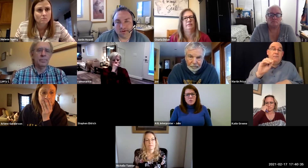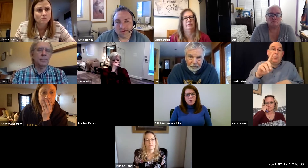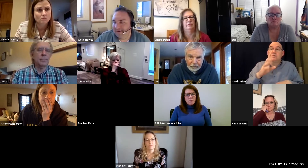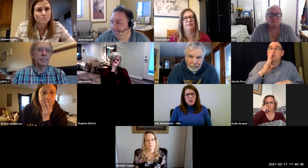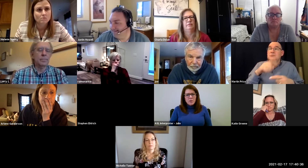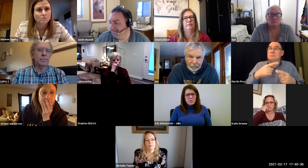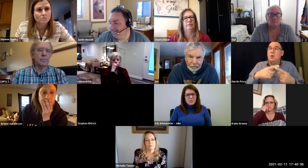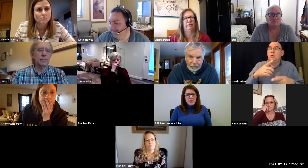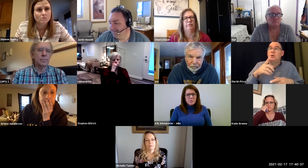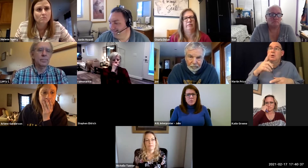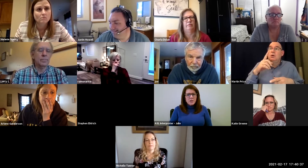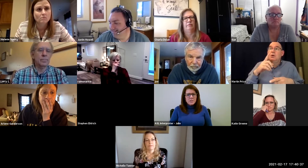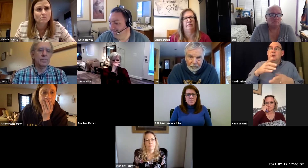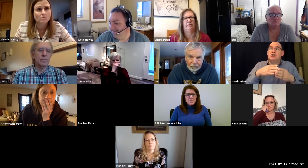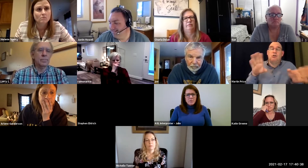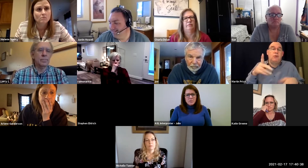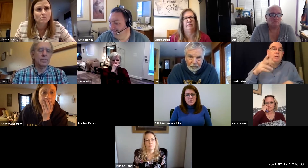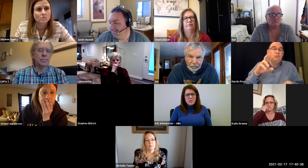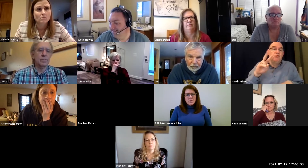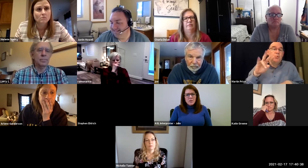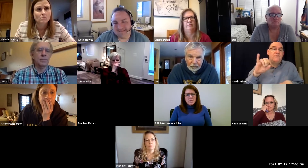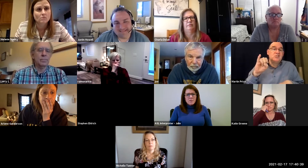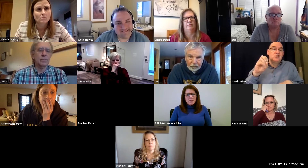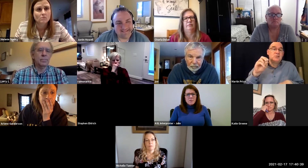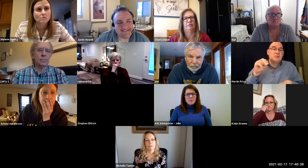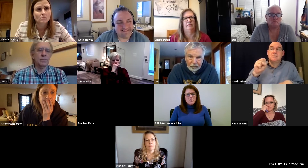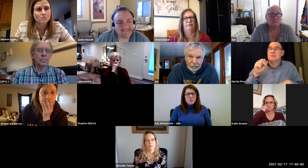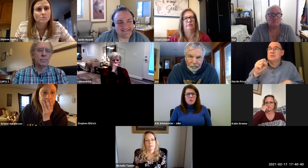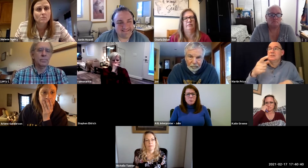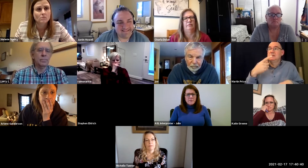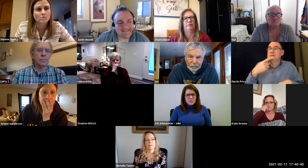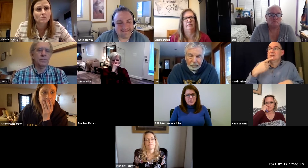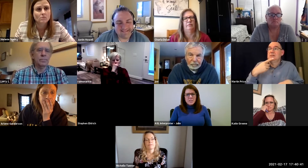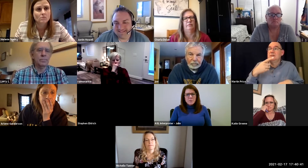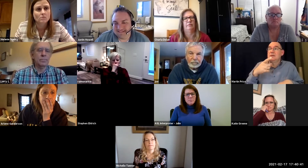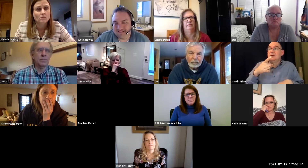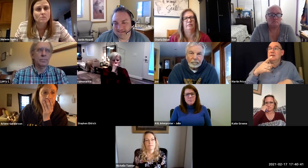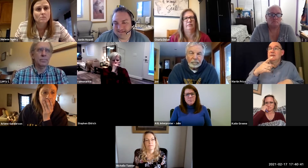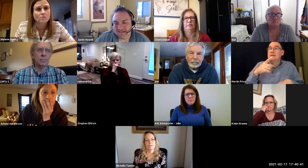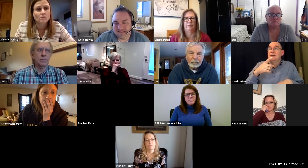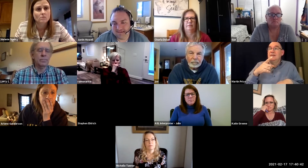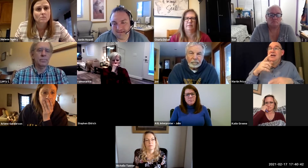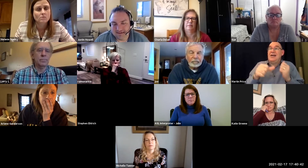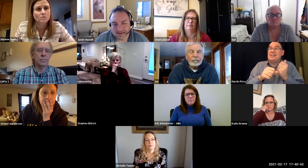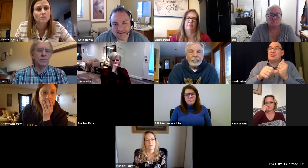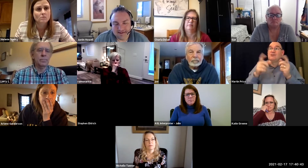So there's 4 parts. 501 talks about general provisions.